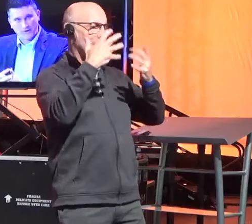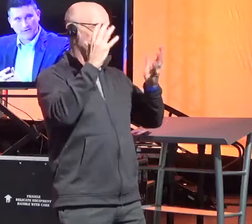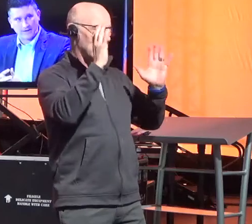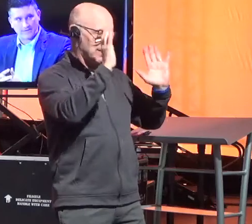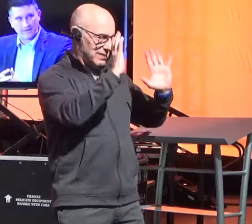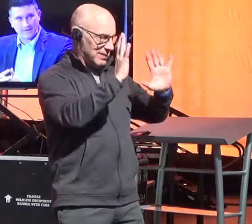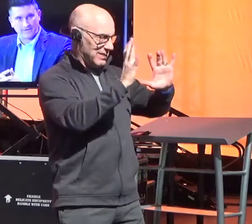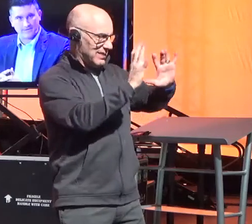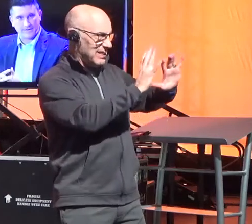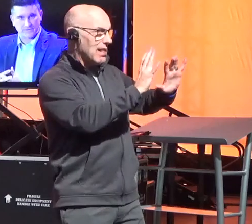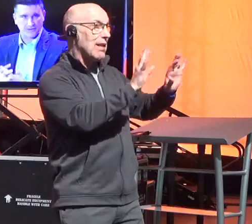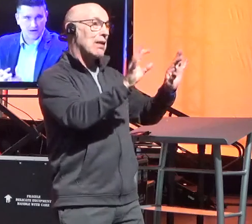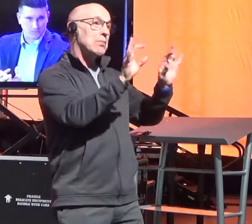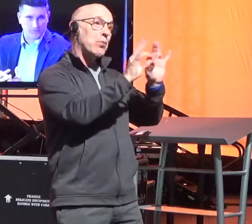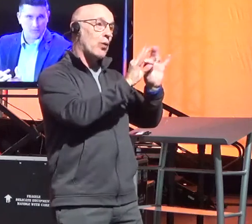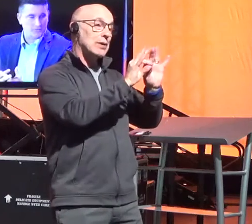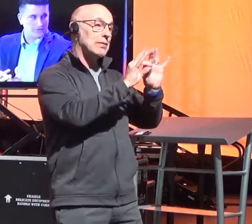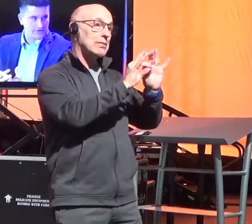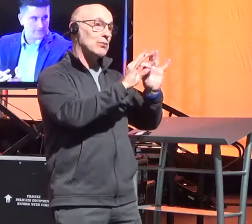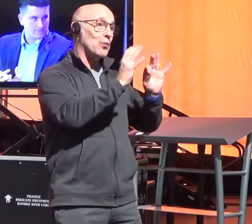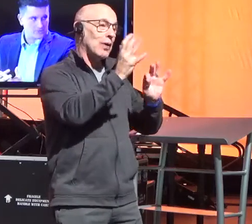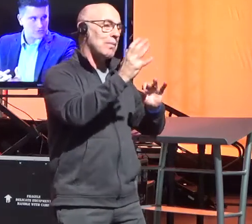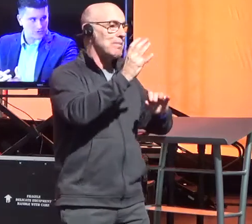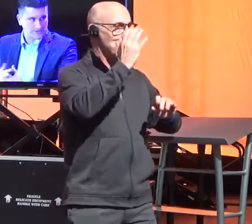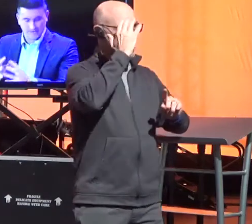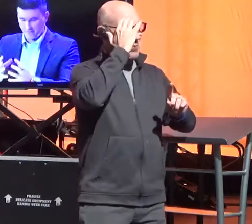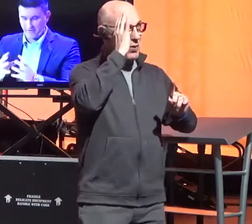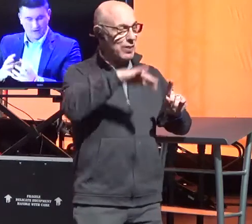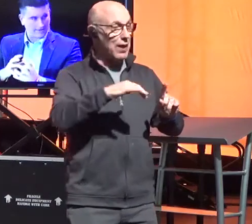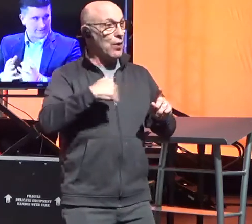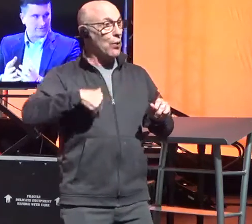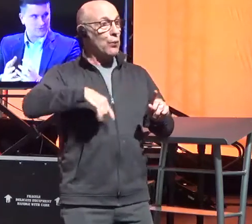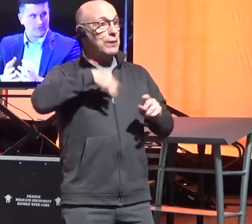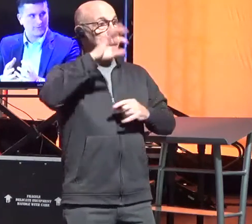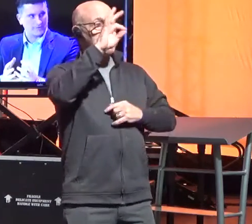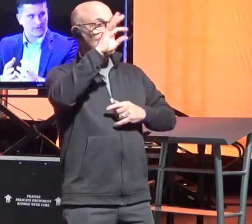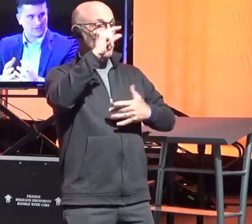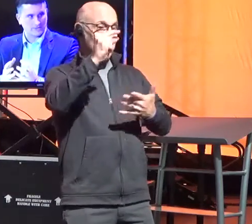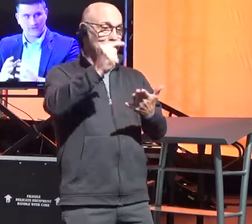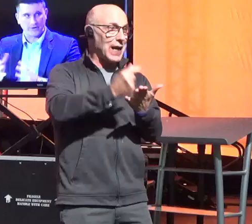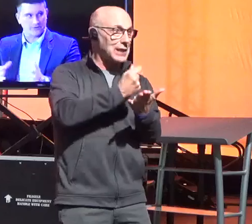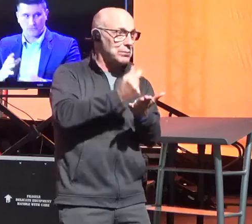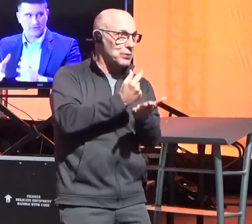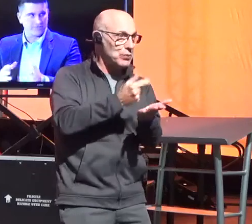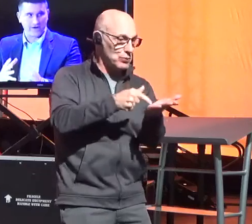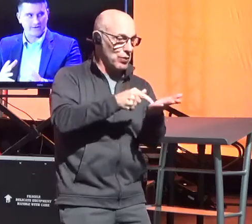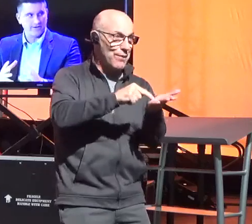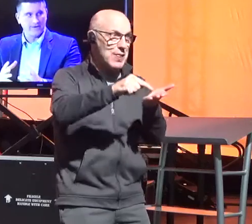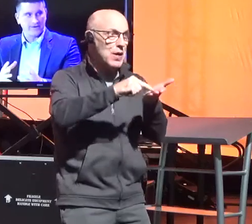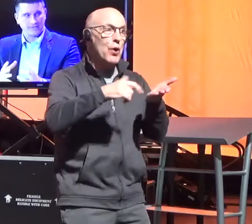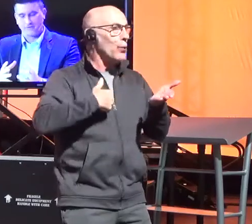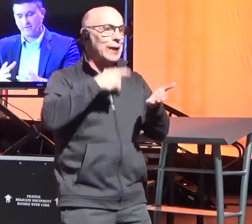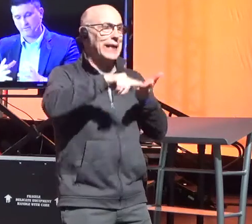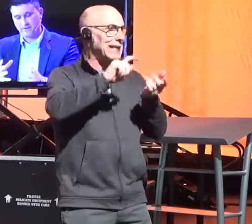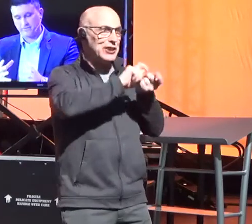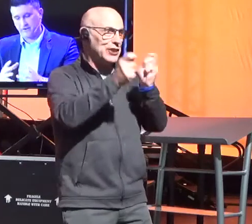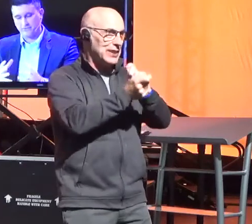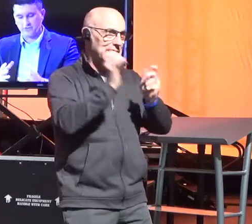to recognize that it's the gospel that we proclaim, which has a definite content to it. It's not something that we get to redefine